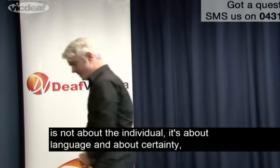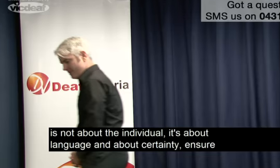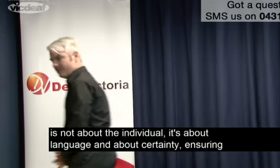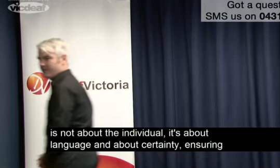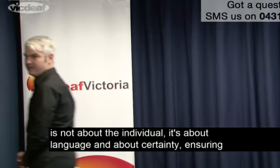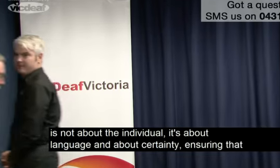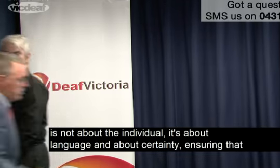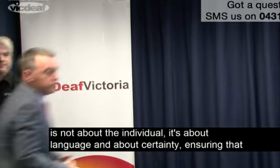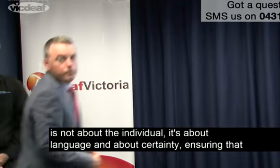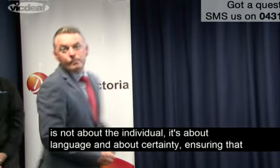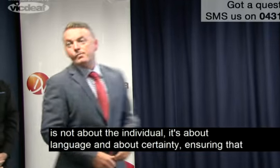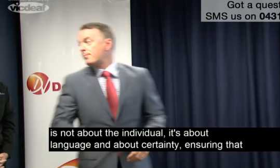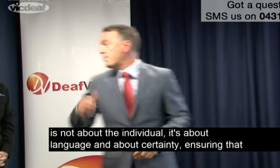is strong in the future.